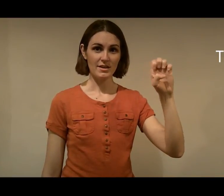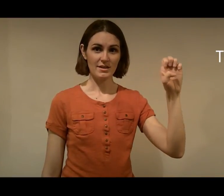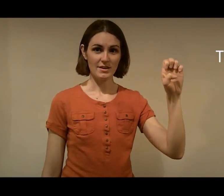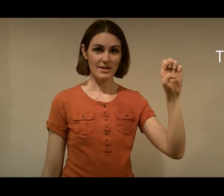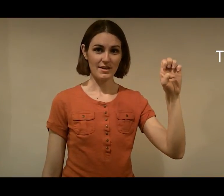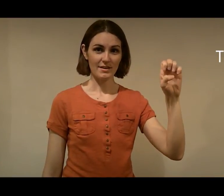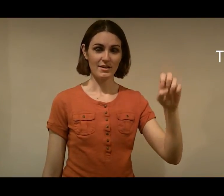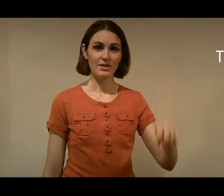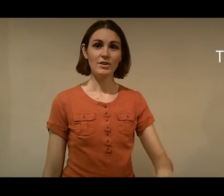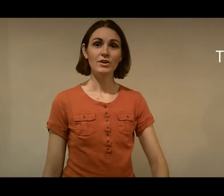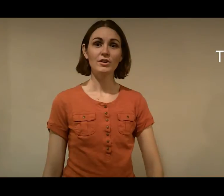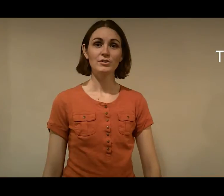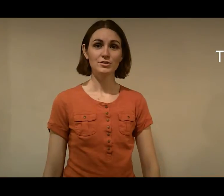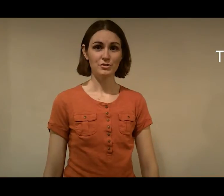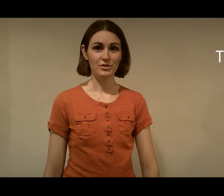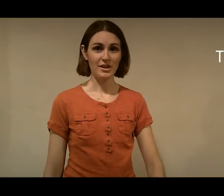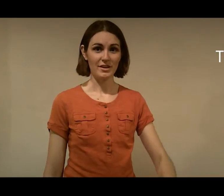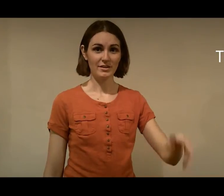T-R-E-E. Tree.